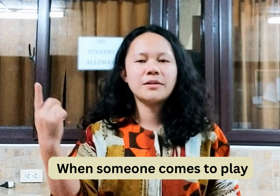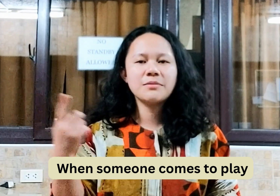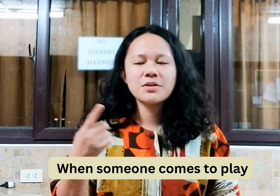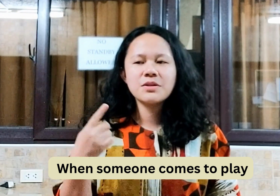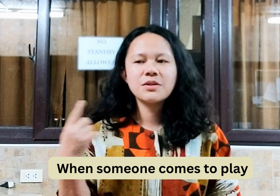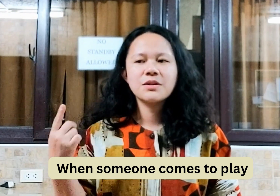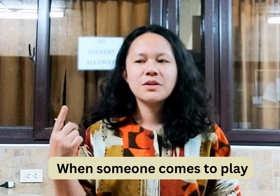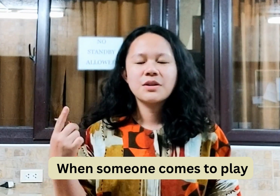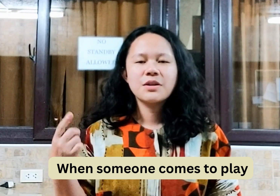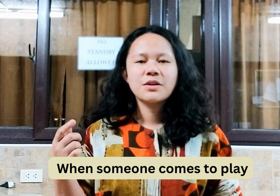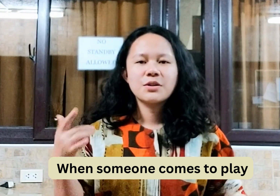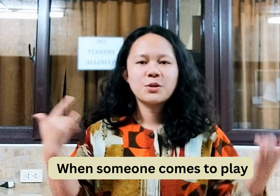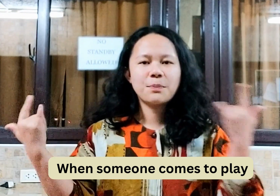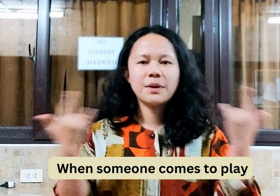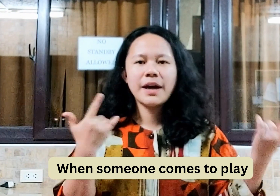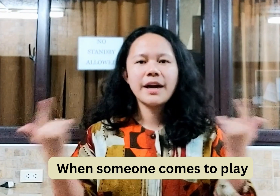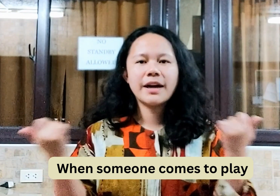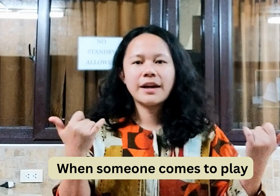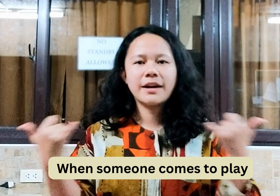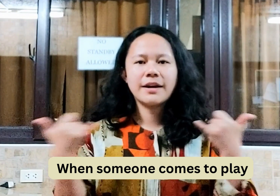comes to play.